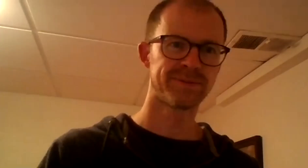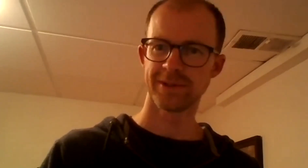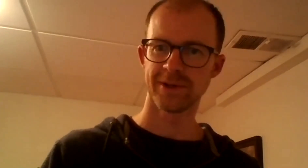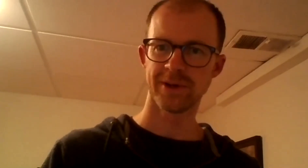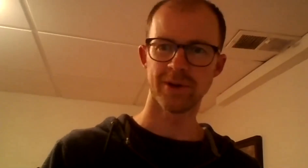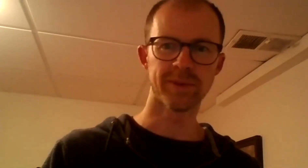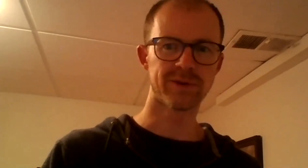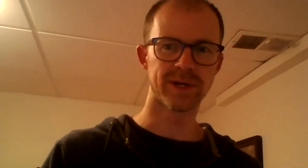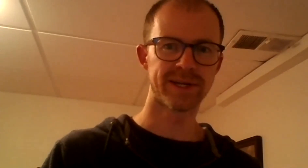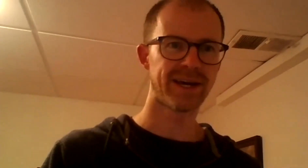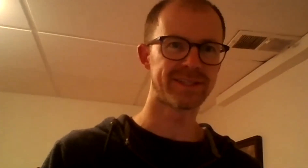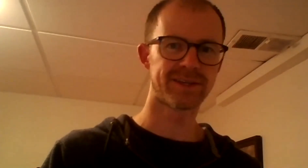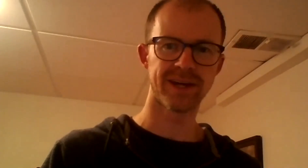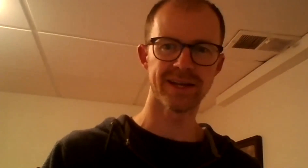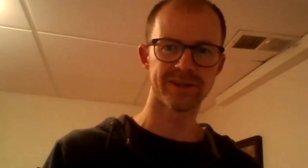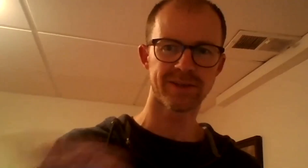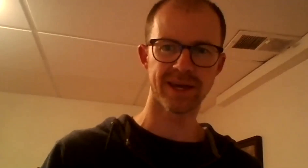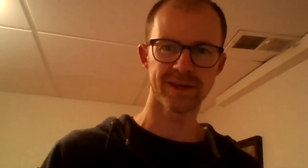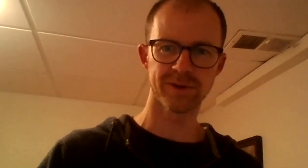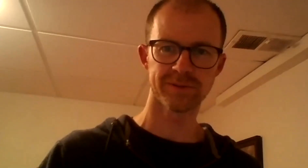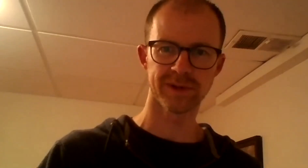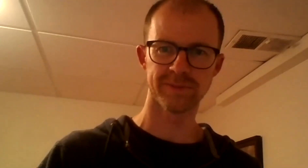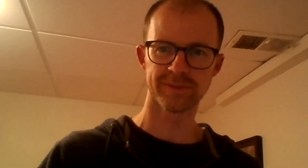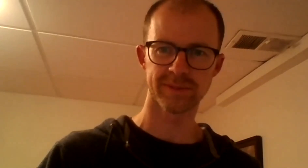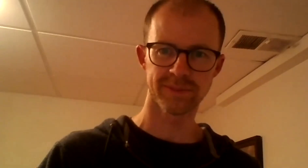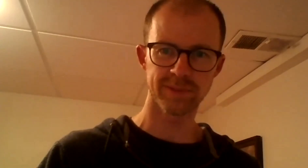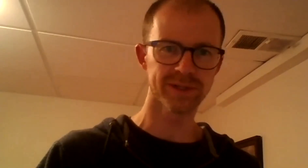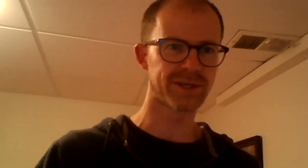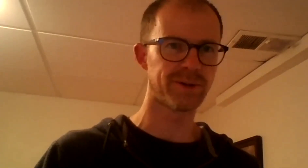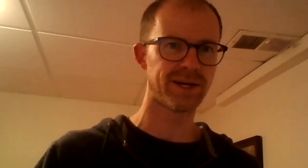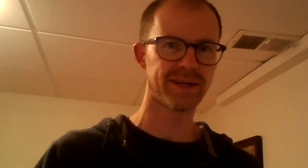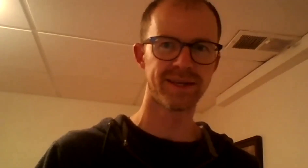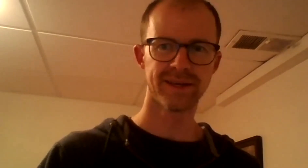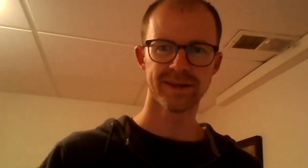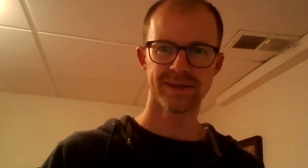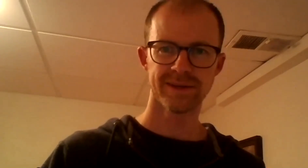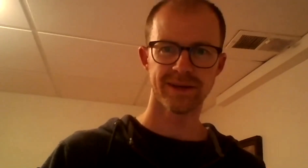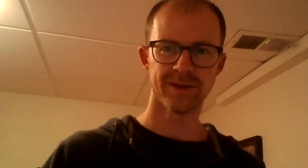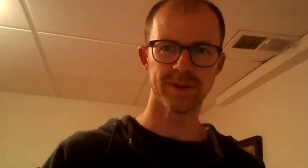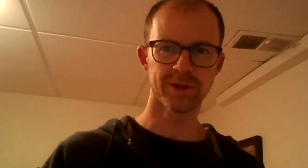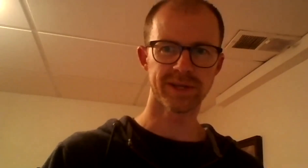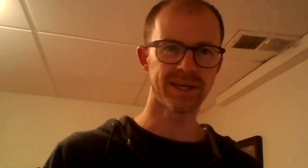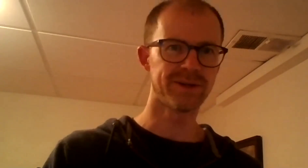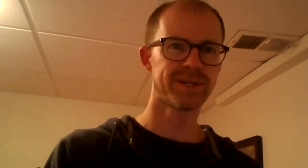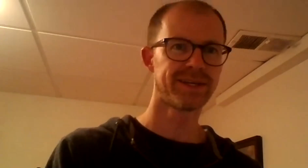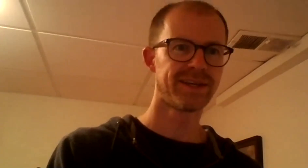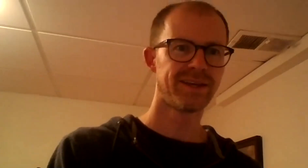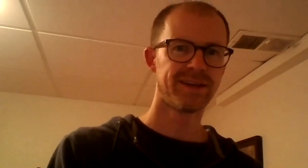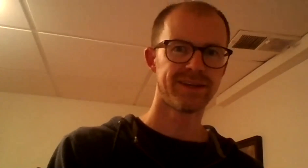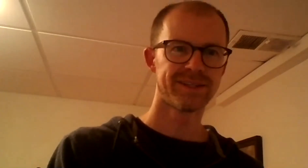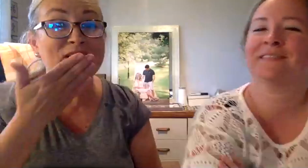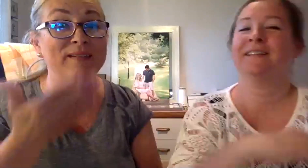And hope everyone has a good night. There's a thank you from some people, so other people are thanking